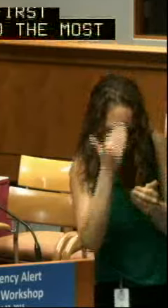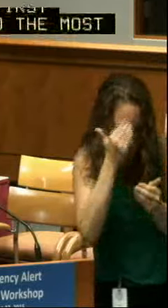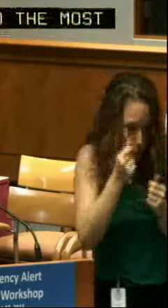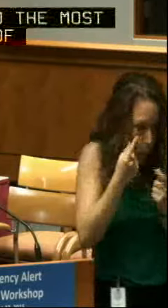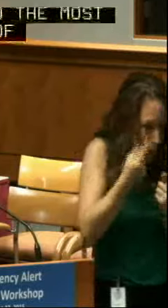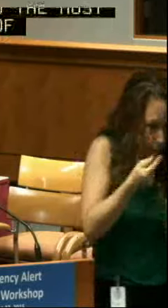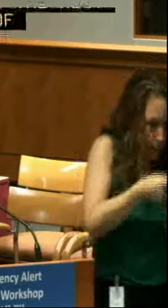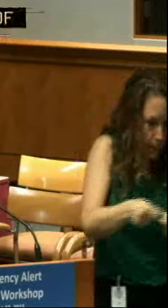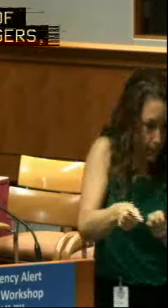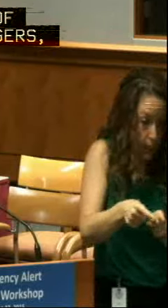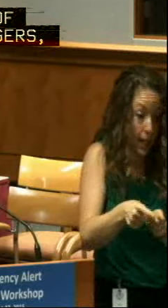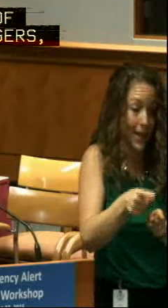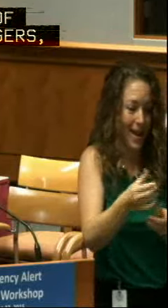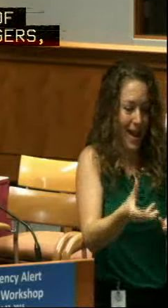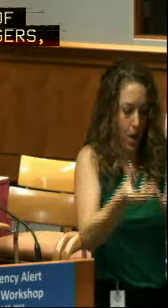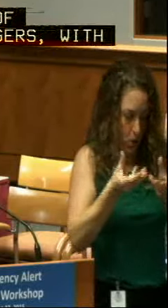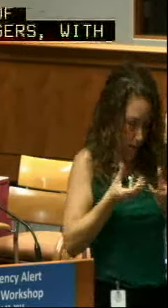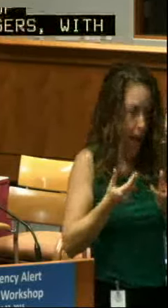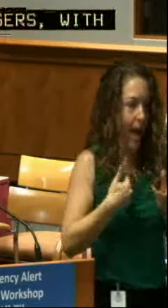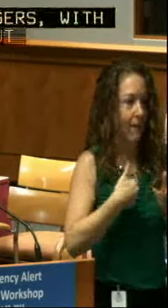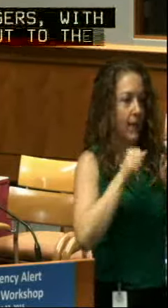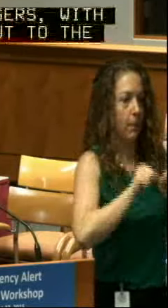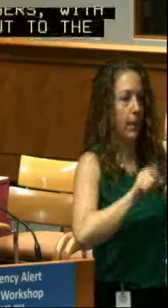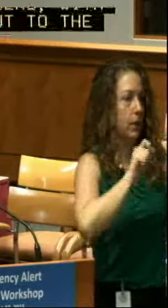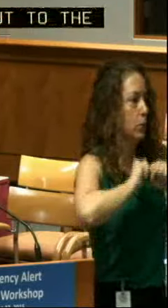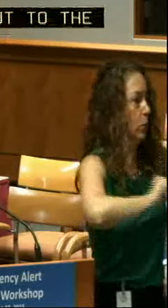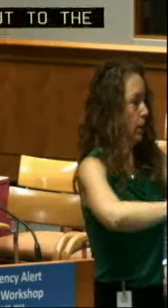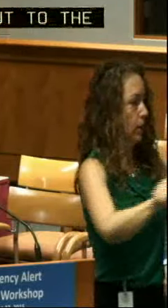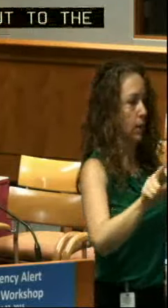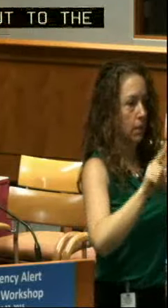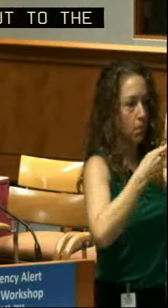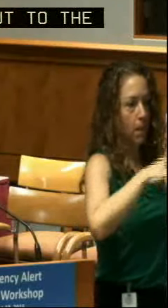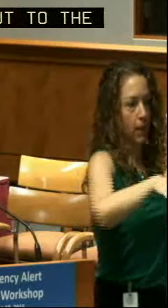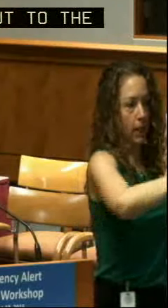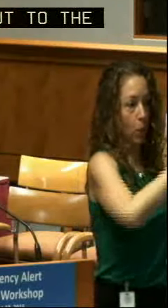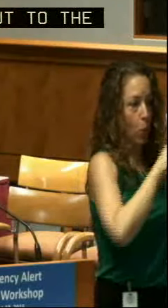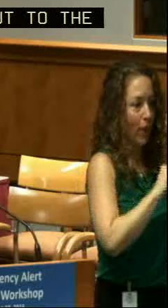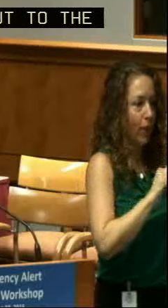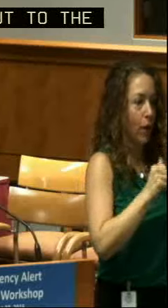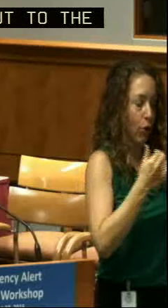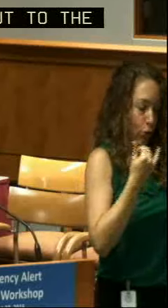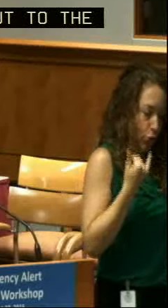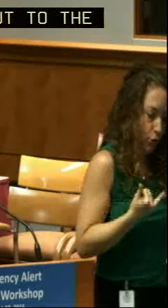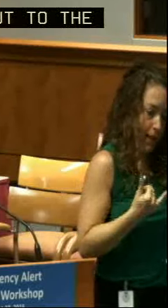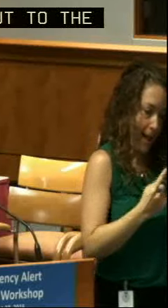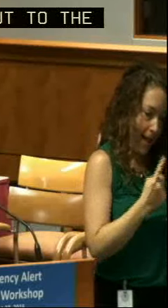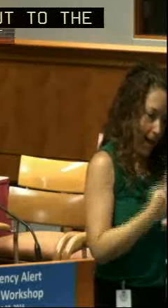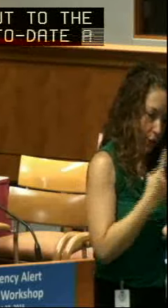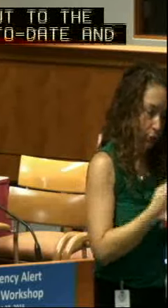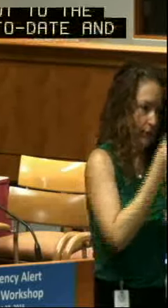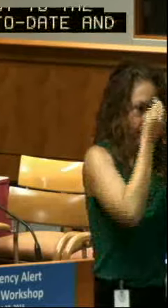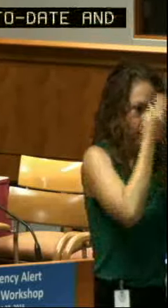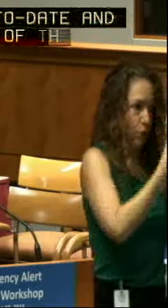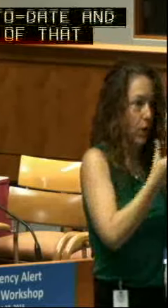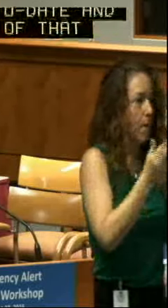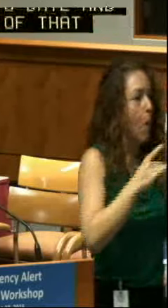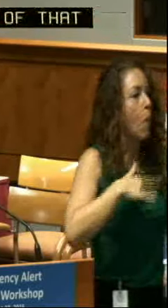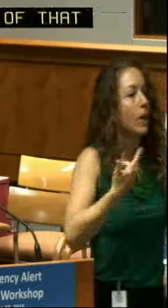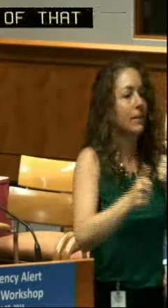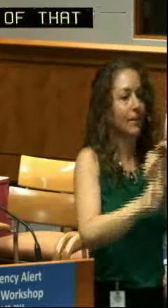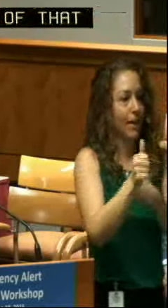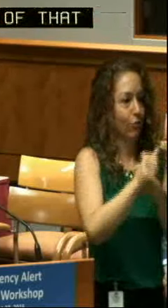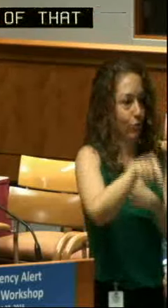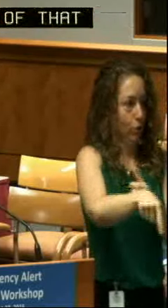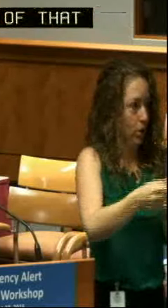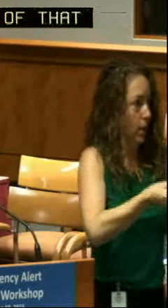most up-to-date and accurate information of that danger, we will then effectively motivate community use